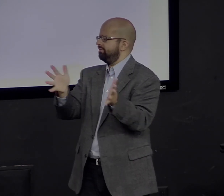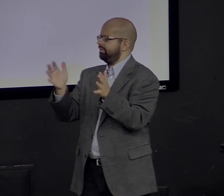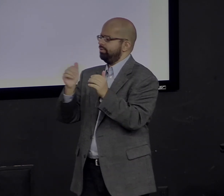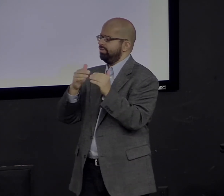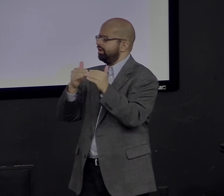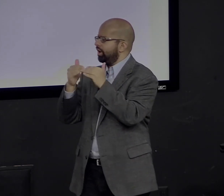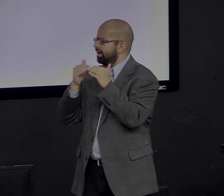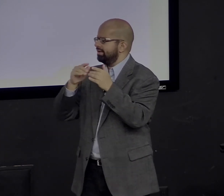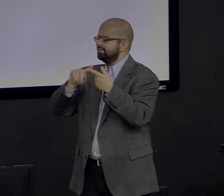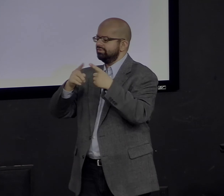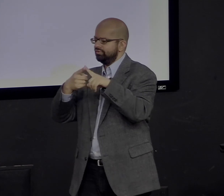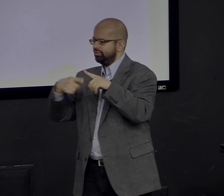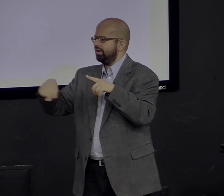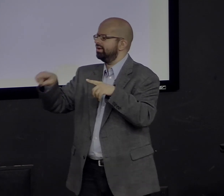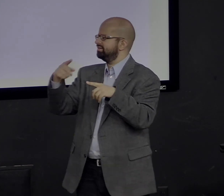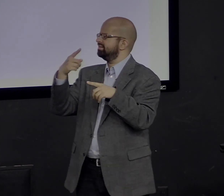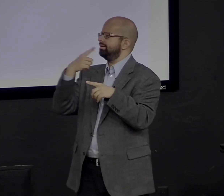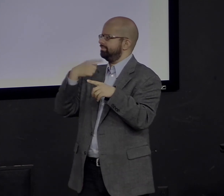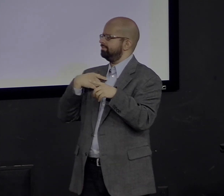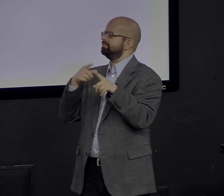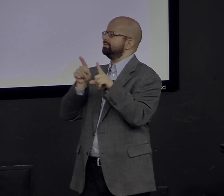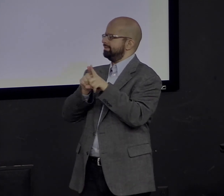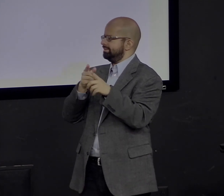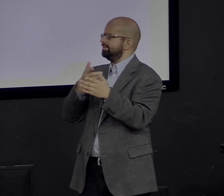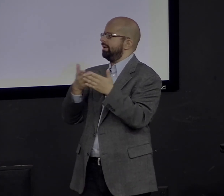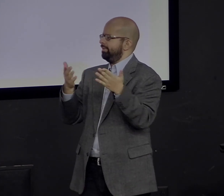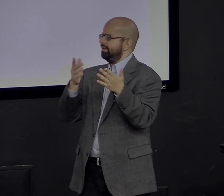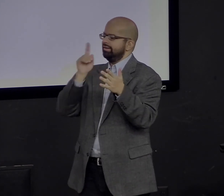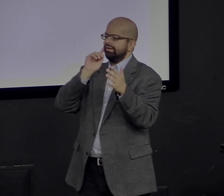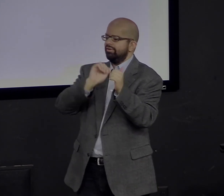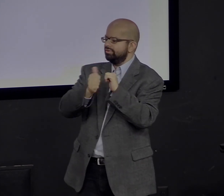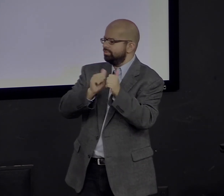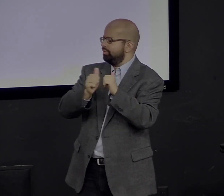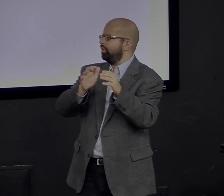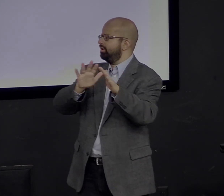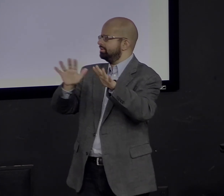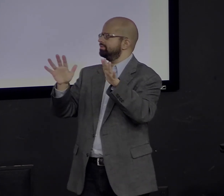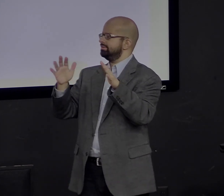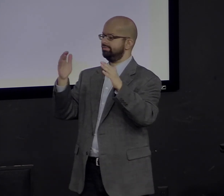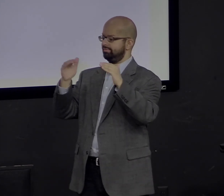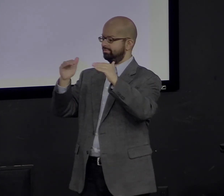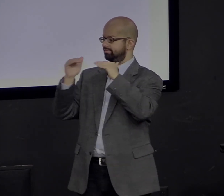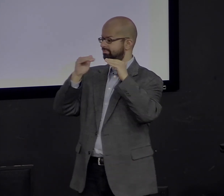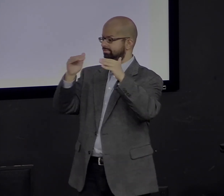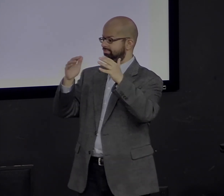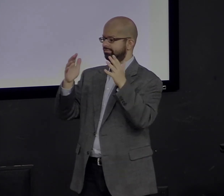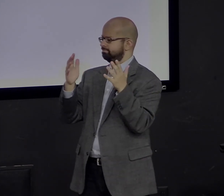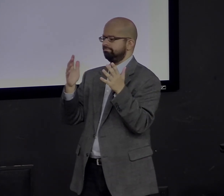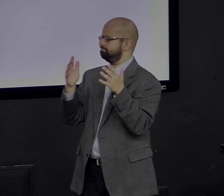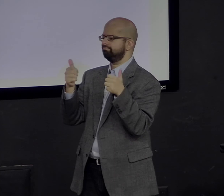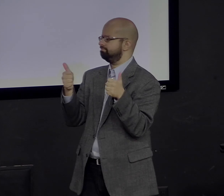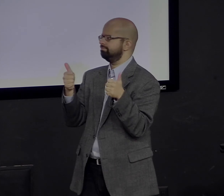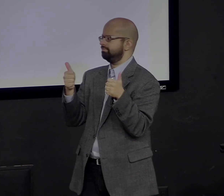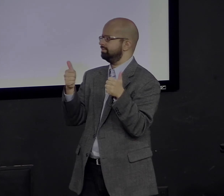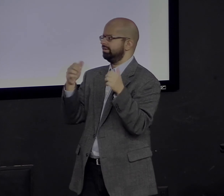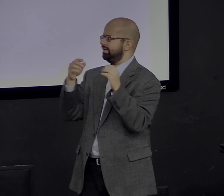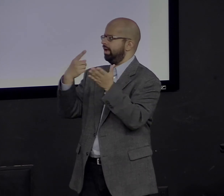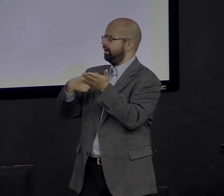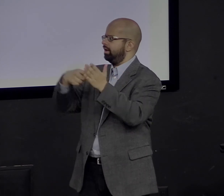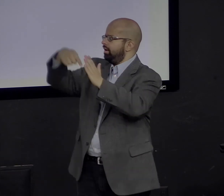take into account participants' proficiency with international sign language and have that inform our decisions